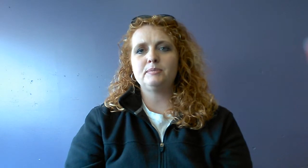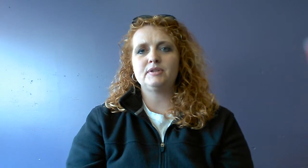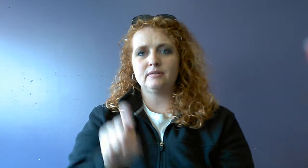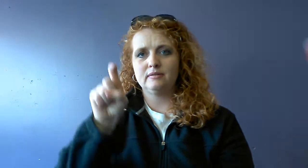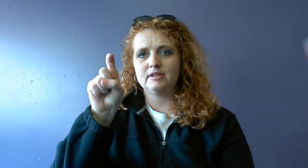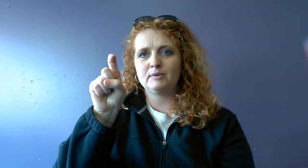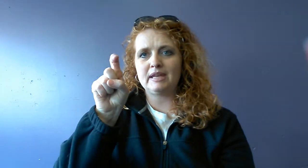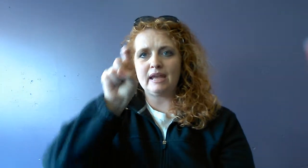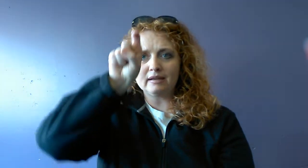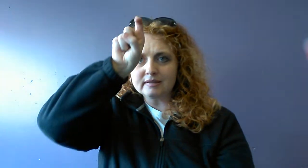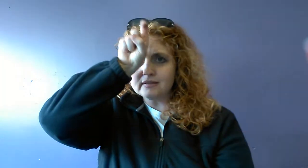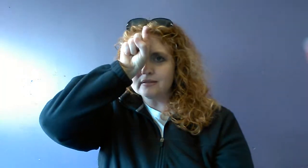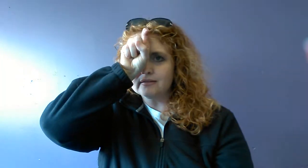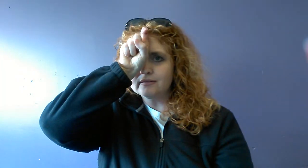Egypt is with an X.